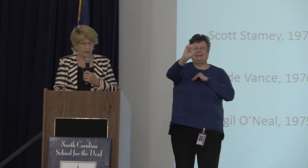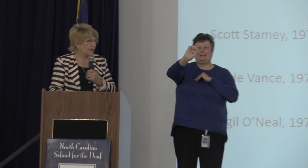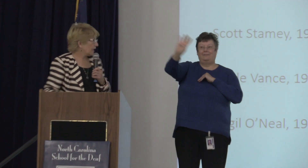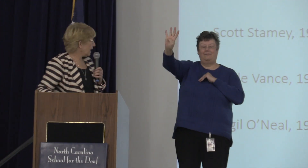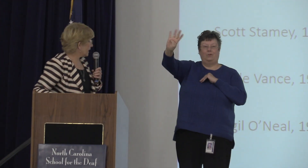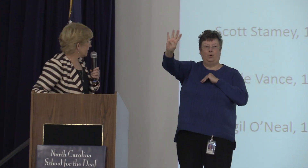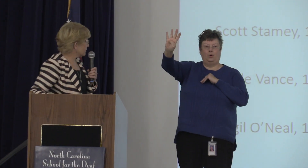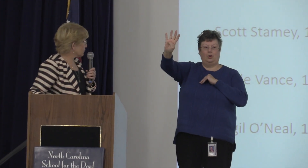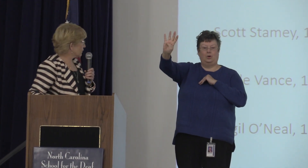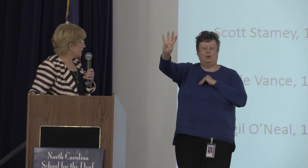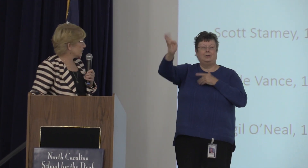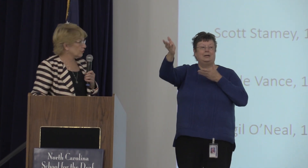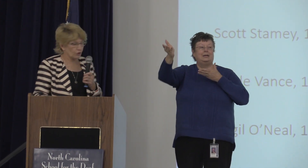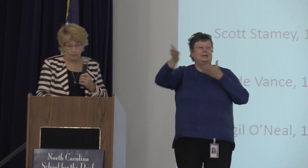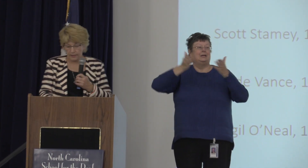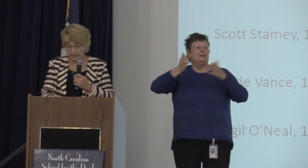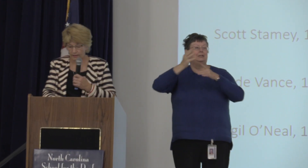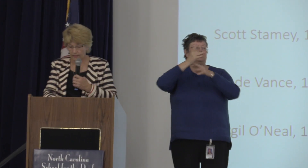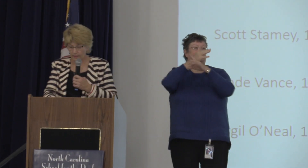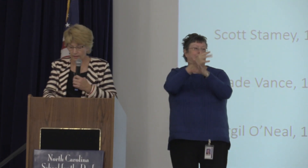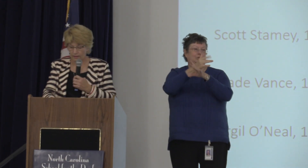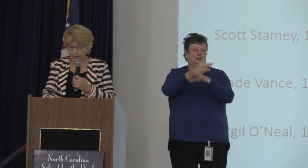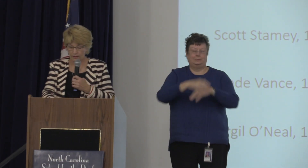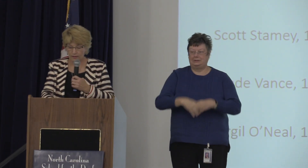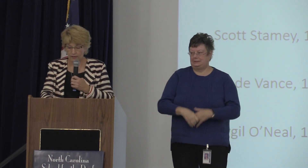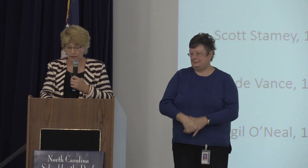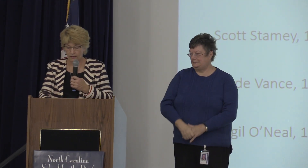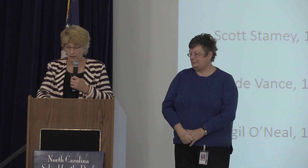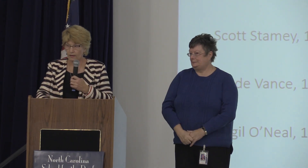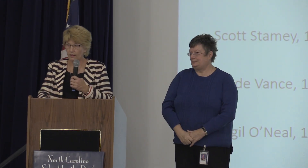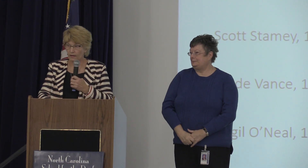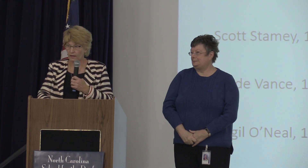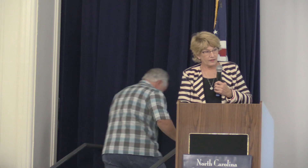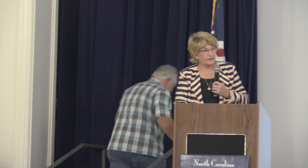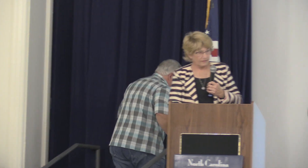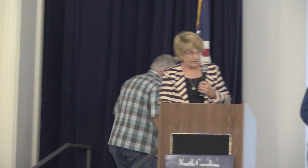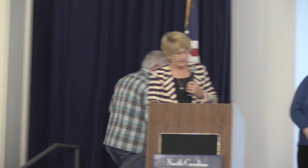E4, and he served in Germany.